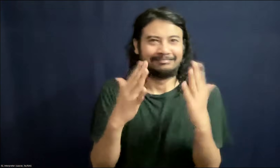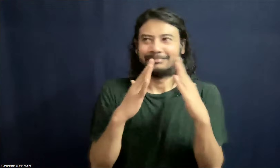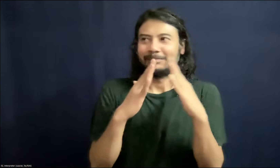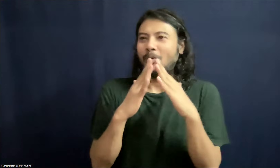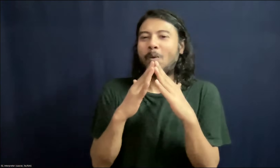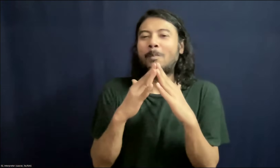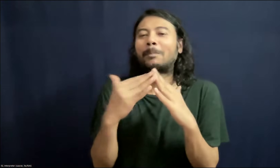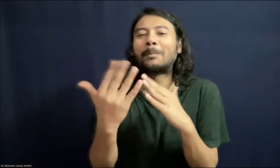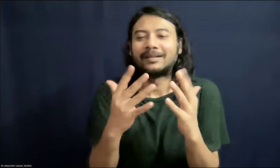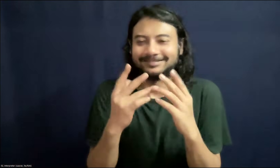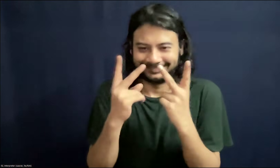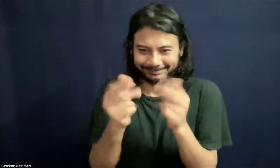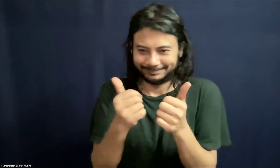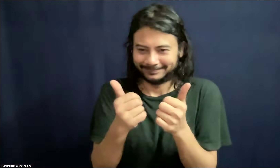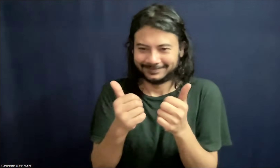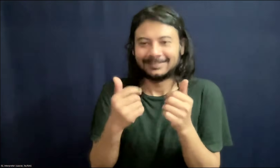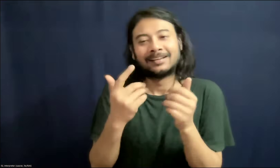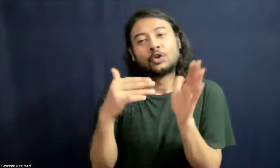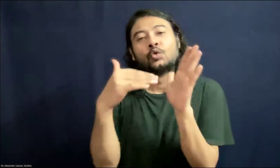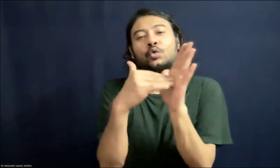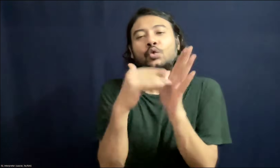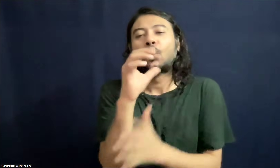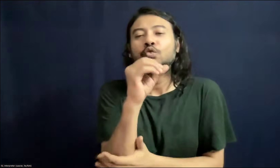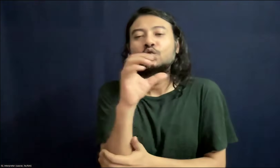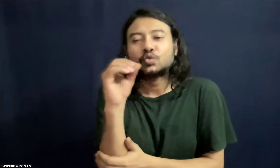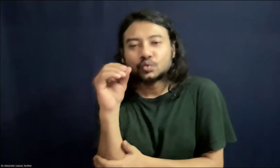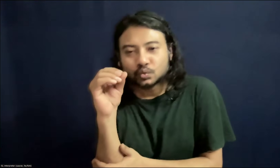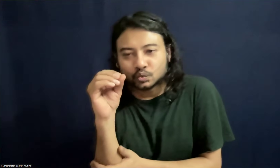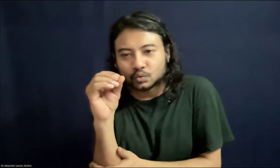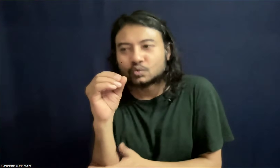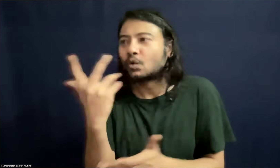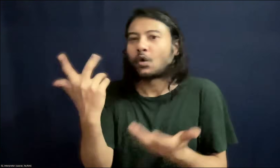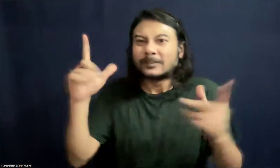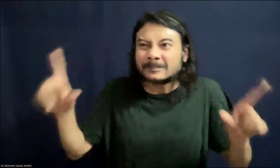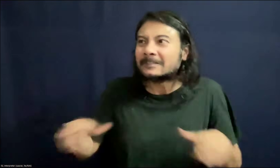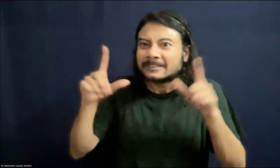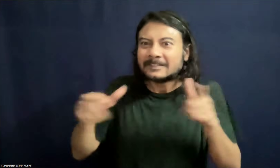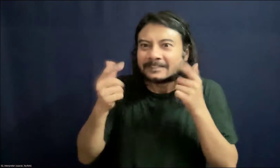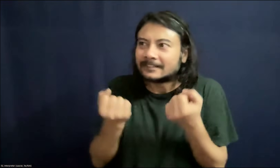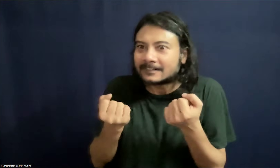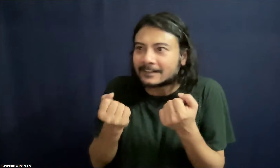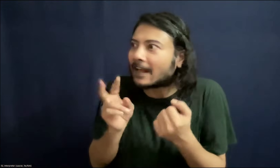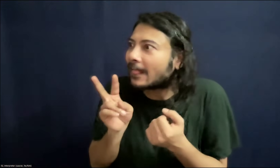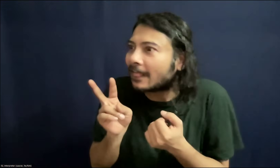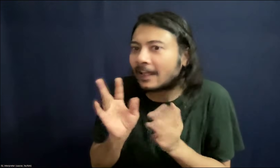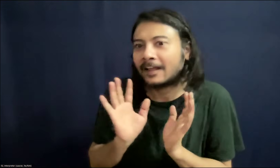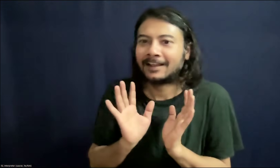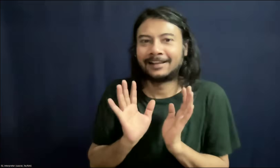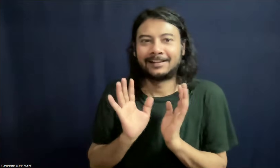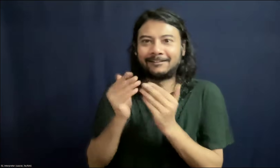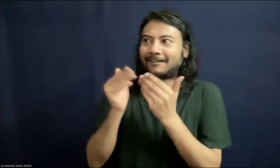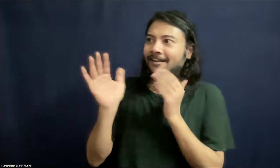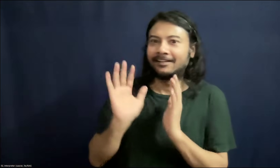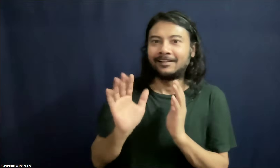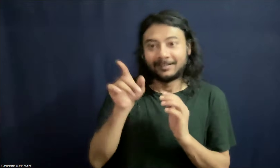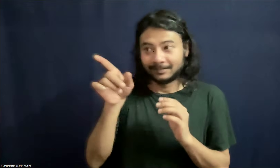forest or somewhere, some especially zoo or somewhere, so you get to see an elephant, right? So you want to take a selfie. Yeah, oh wow,